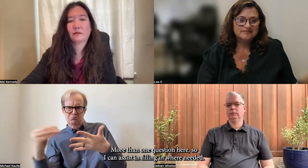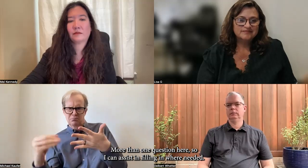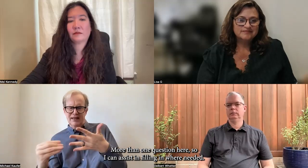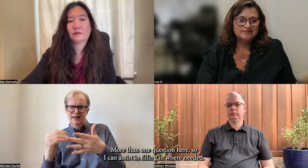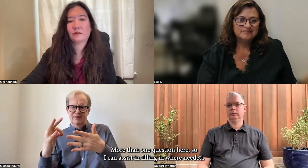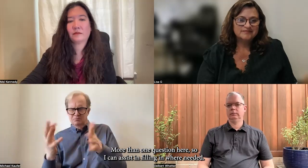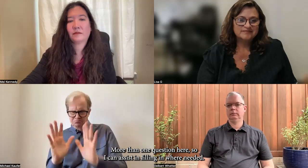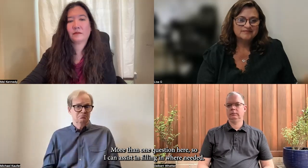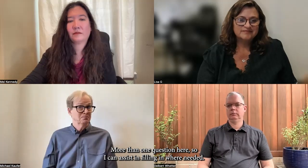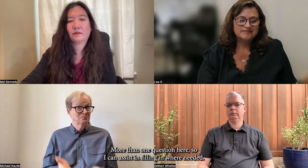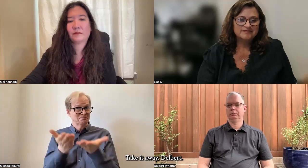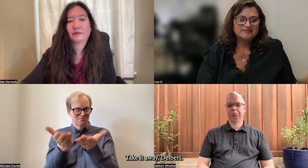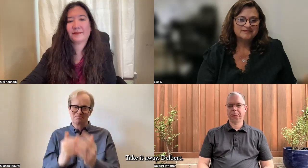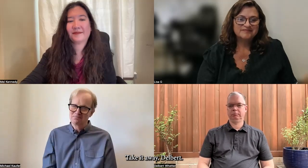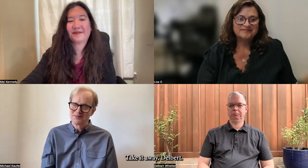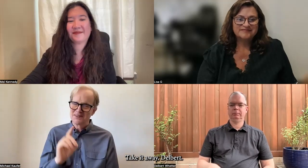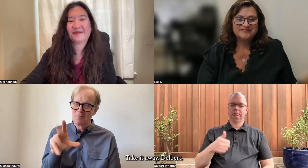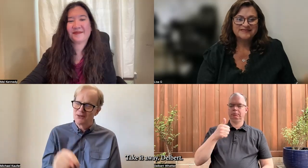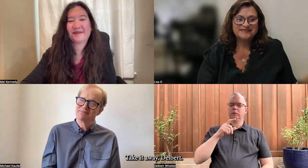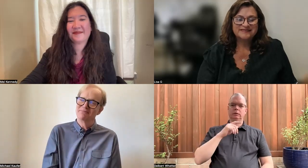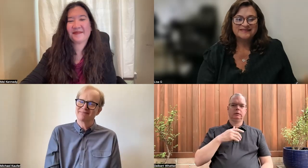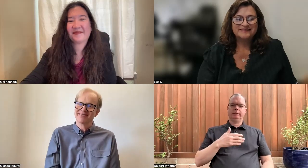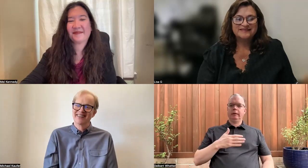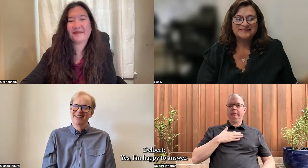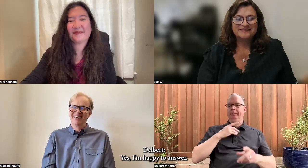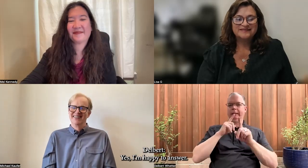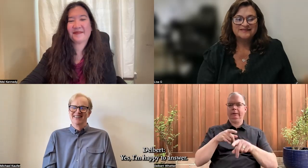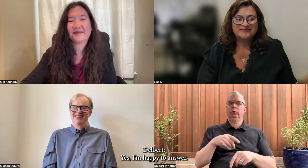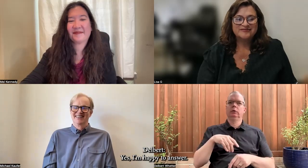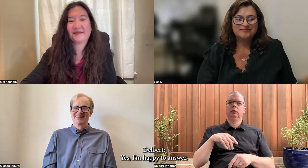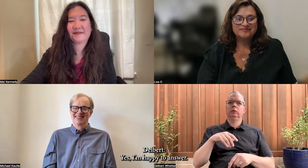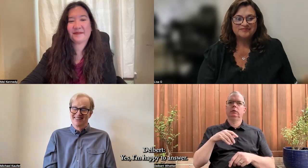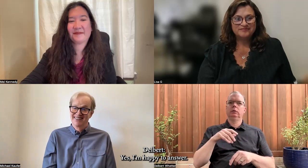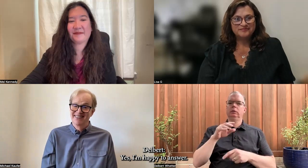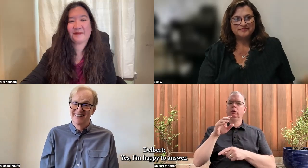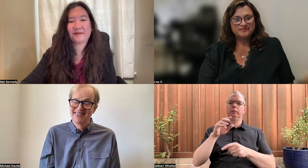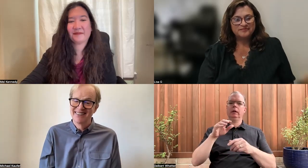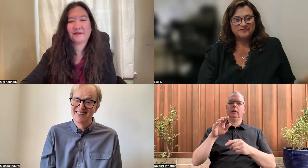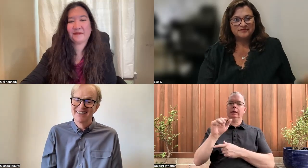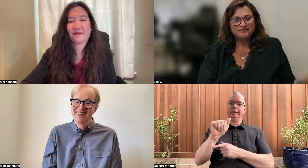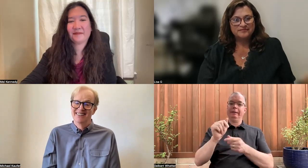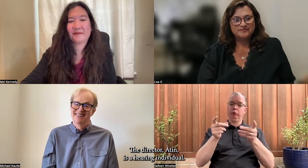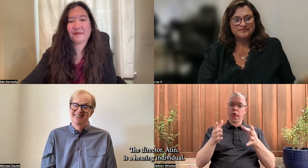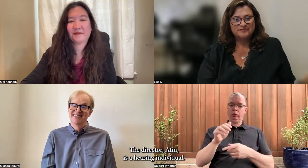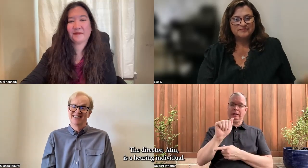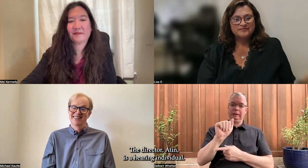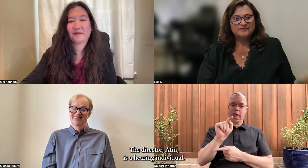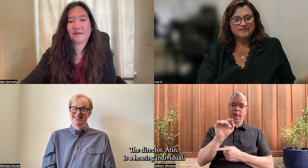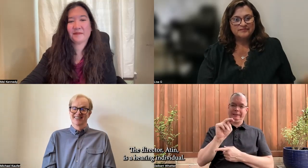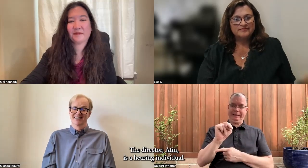needed. Take it away, Delbert. Yes, I'm happy to answer. The director, Atin,